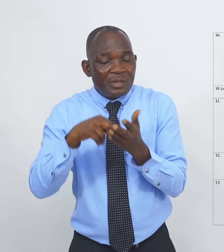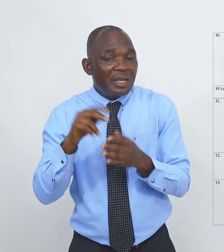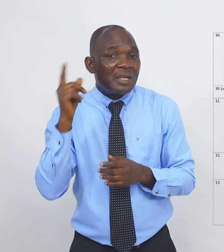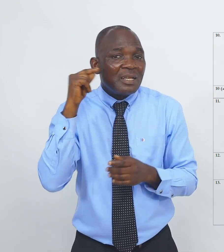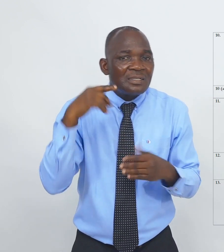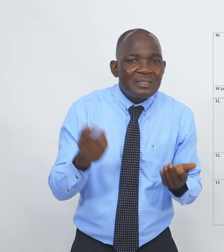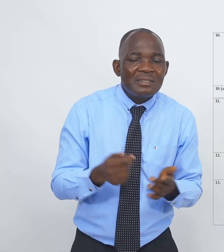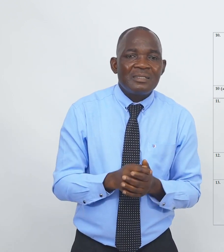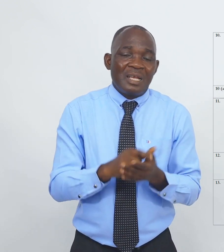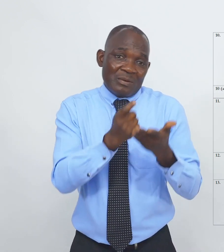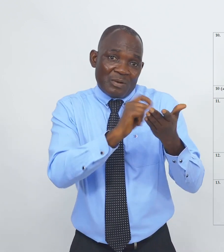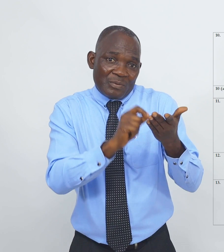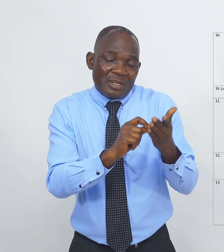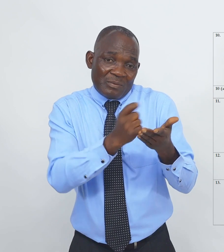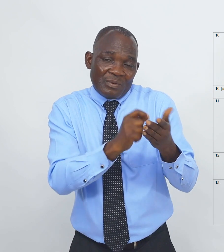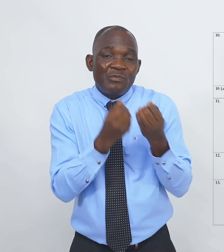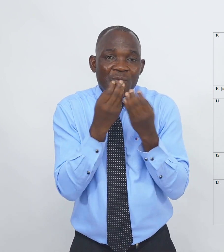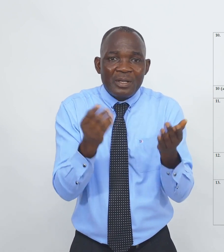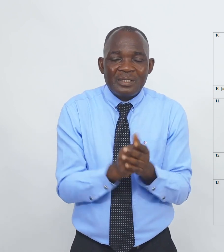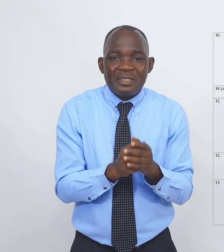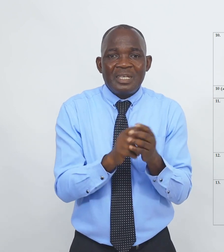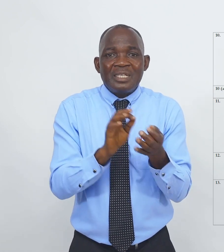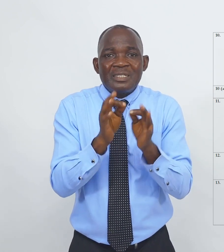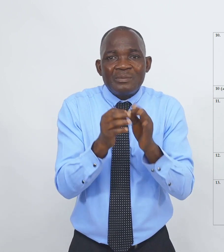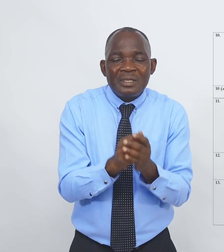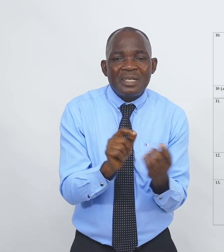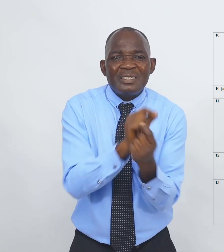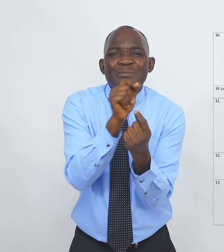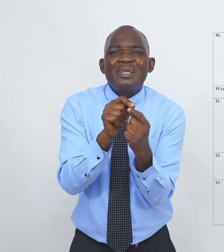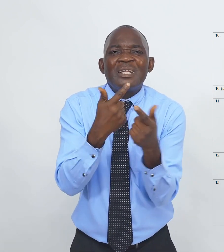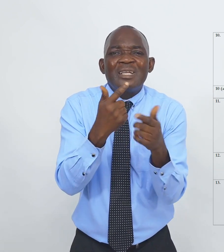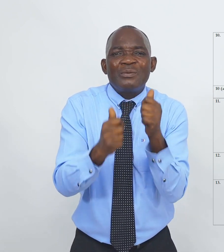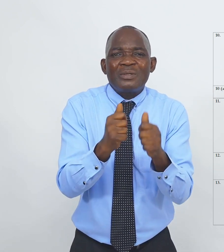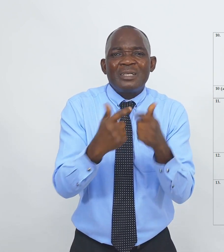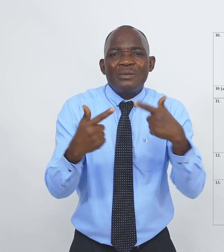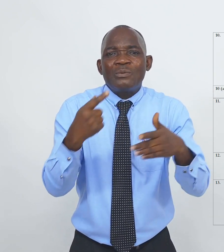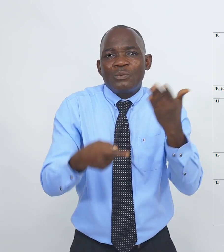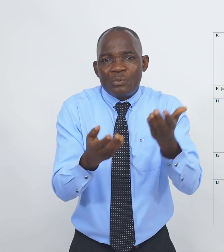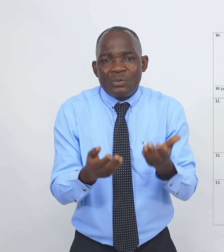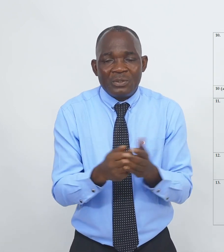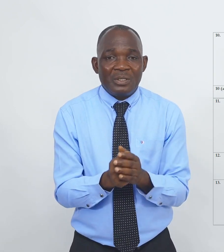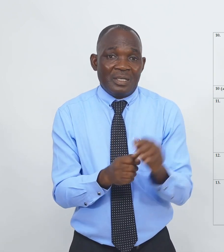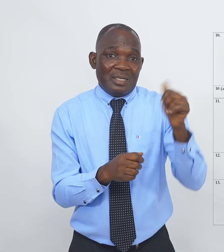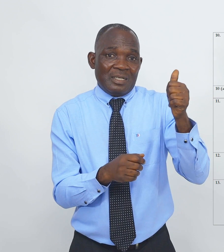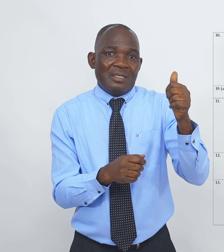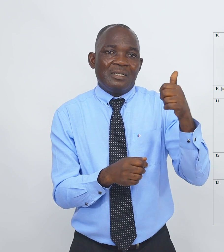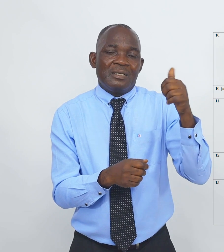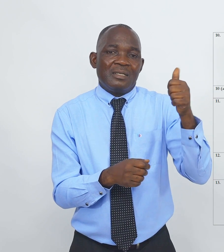listen, written transcript, translated, specify language. 10A. Form